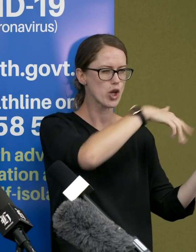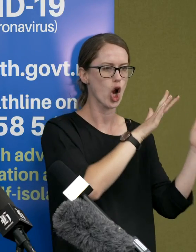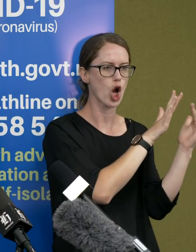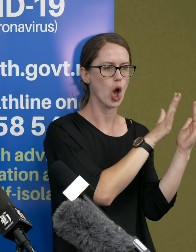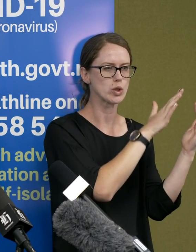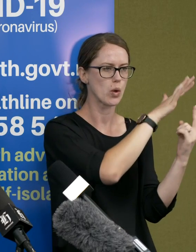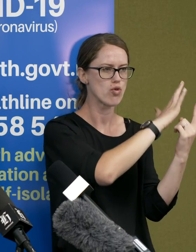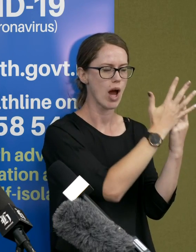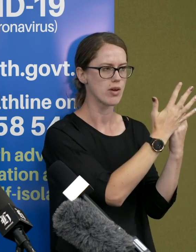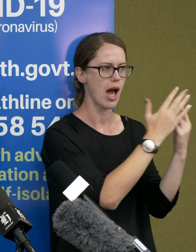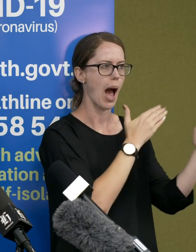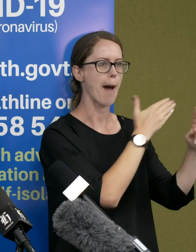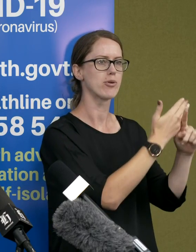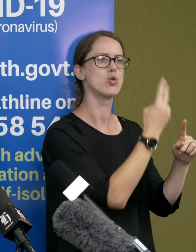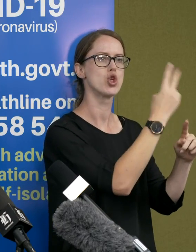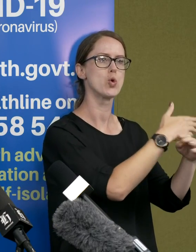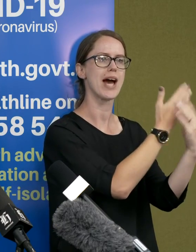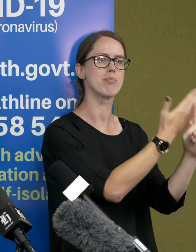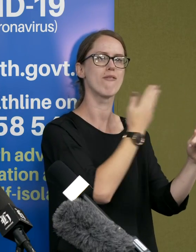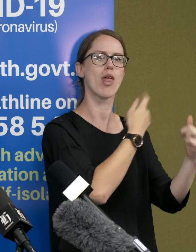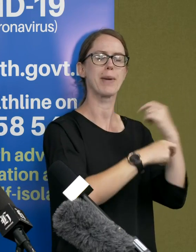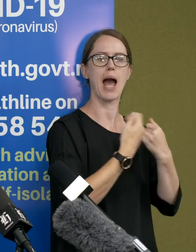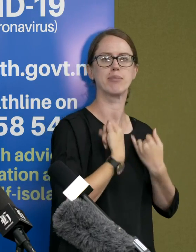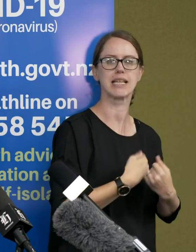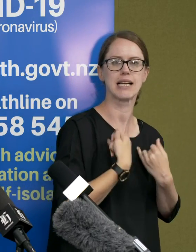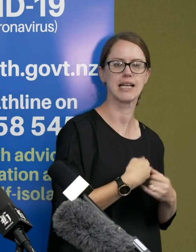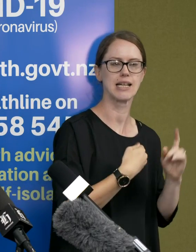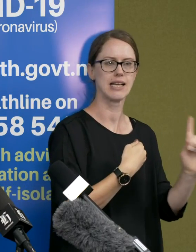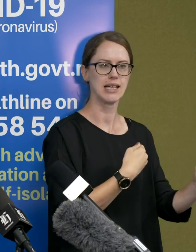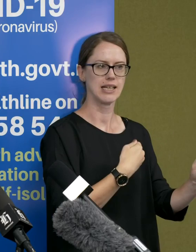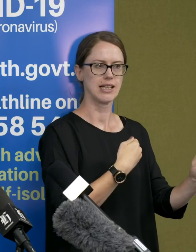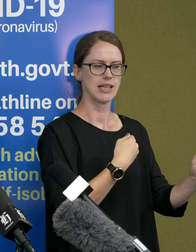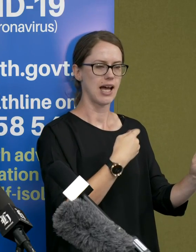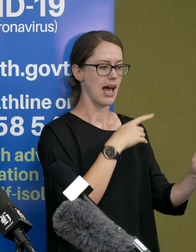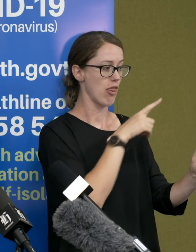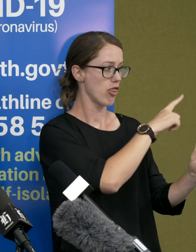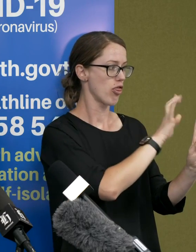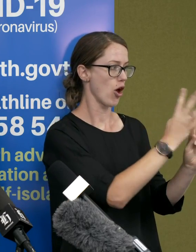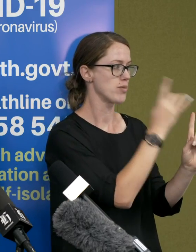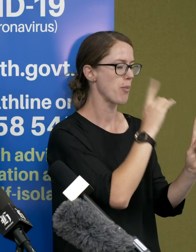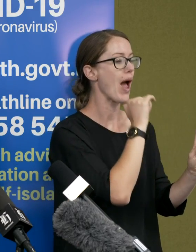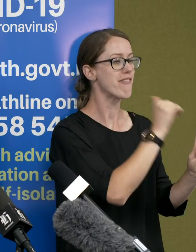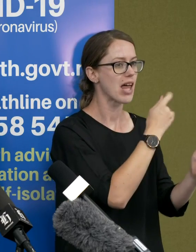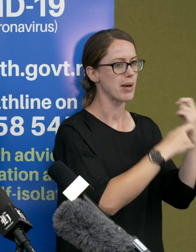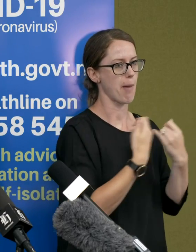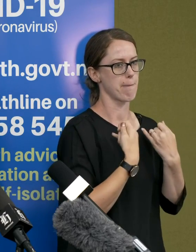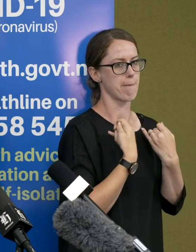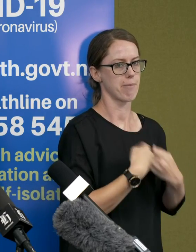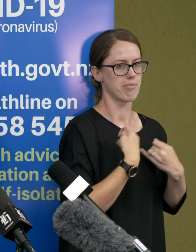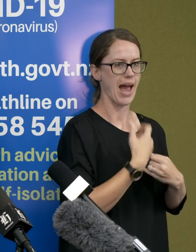with, up to 2 days before they develop symptoms, and test those people too if they become symptomatic.